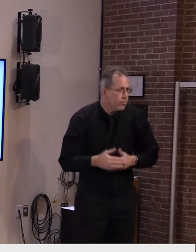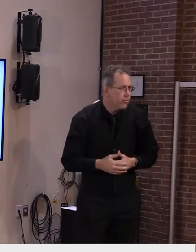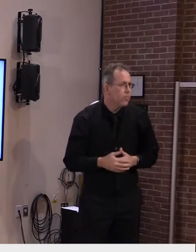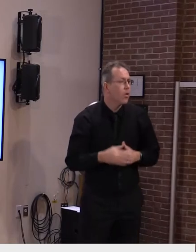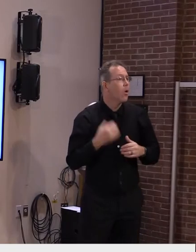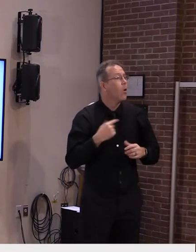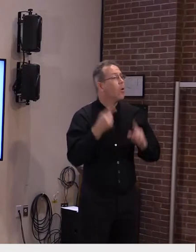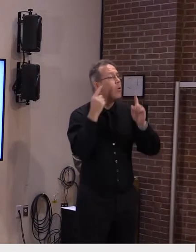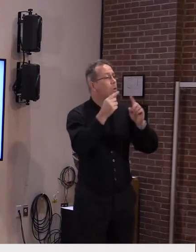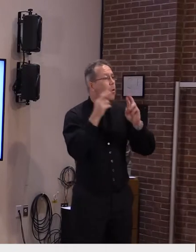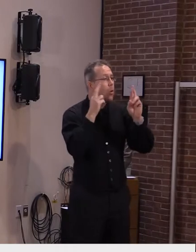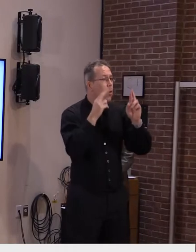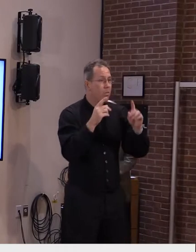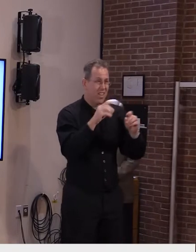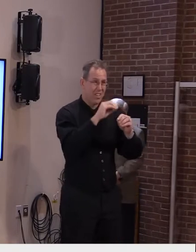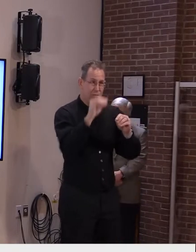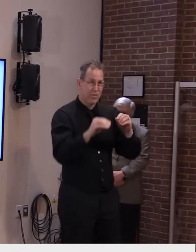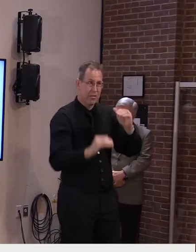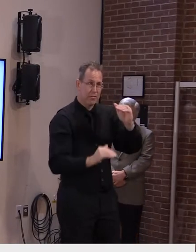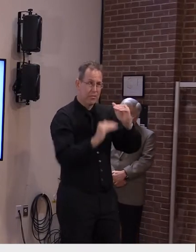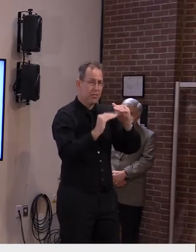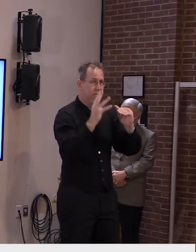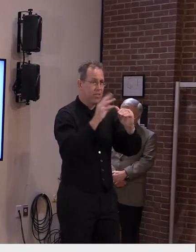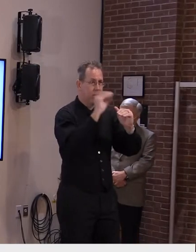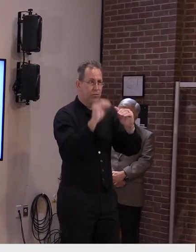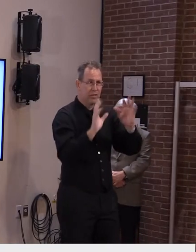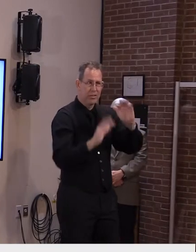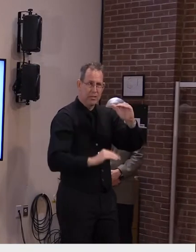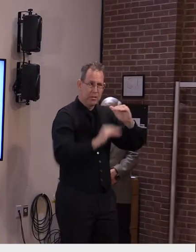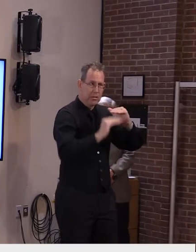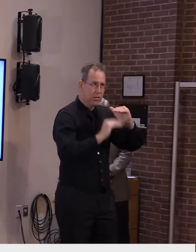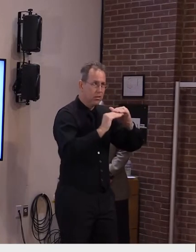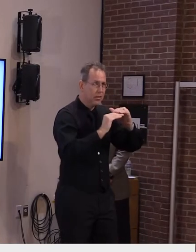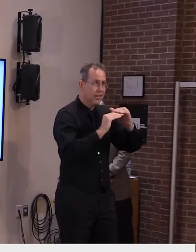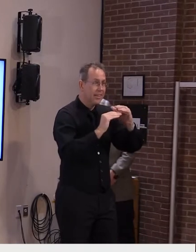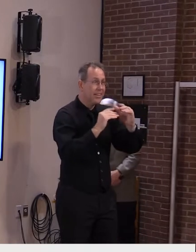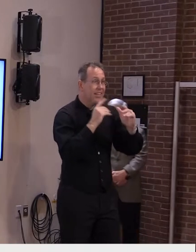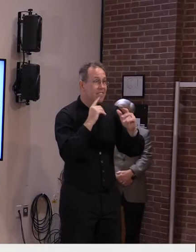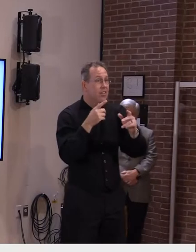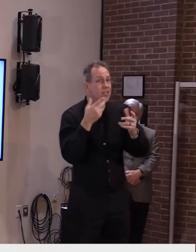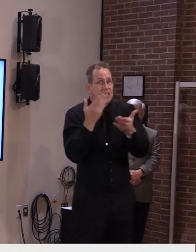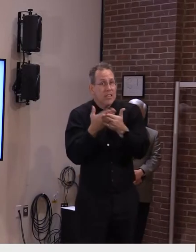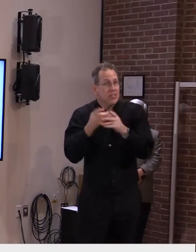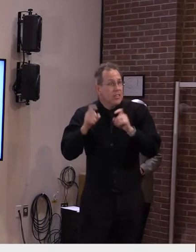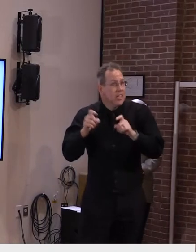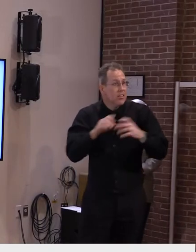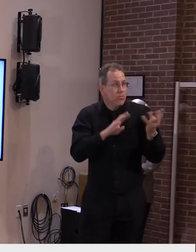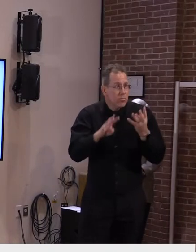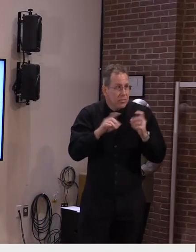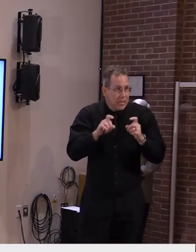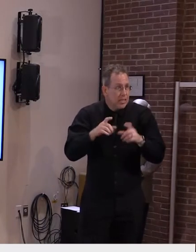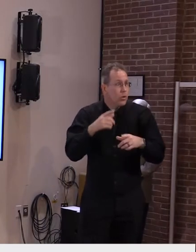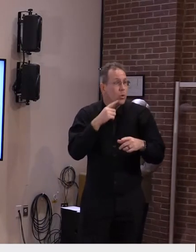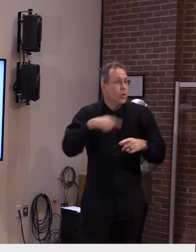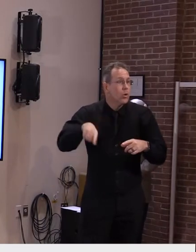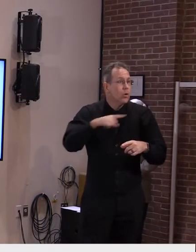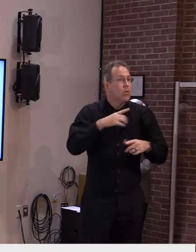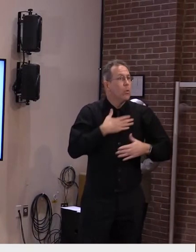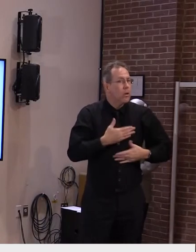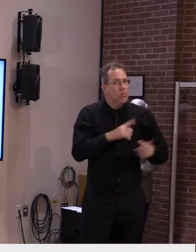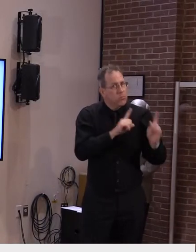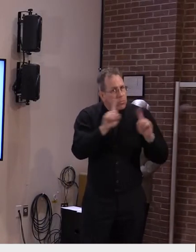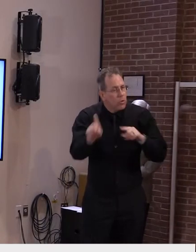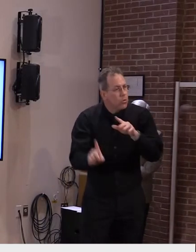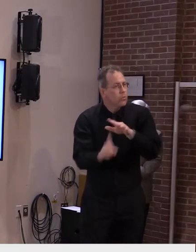testing. And that's what that increased rate is showing, as opposed to giving us a real snapshot as to what the